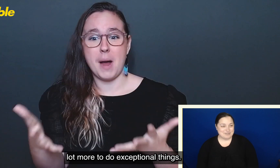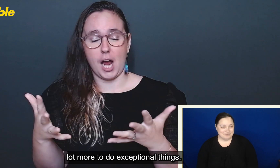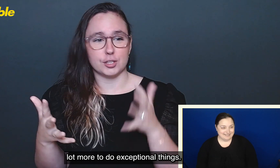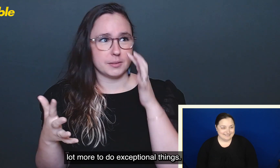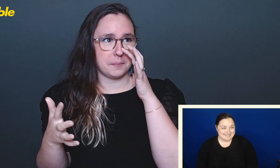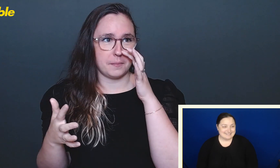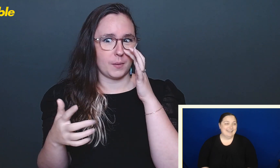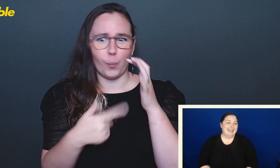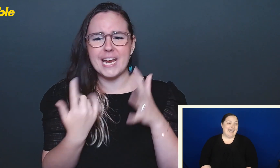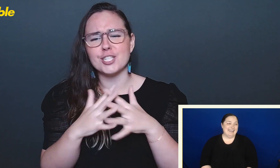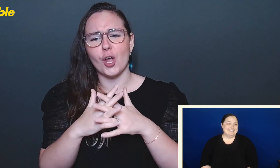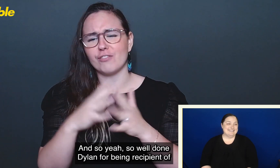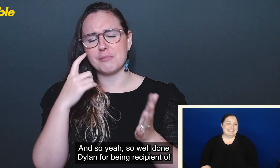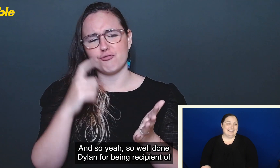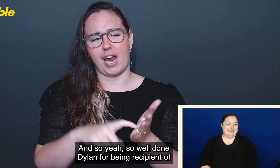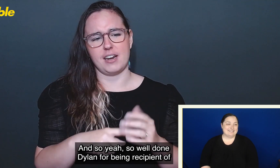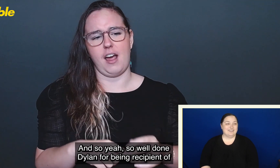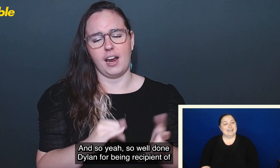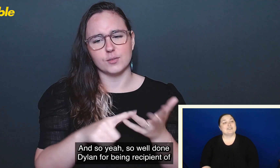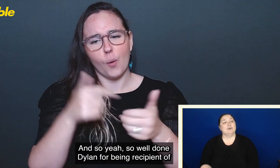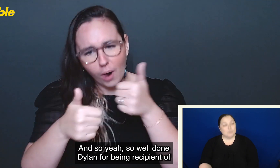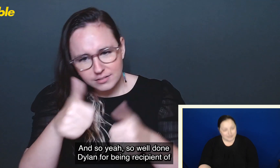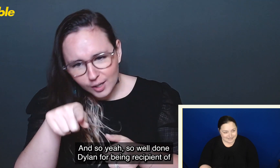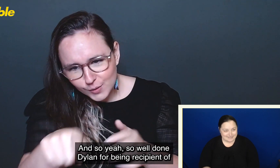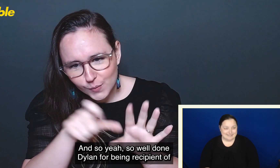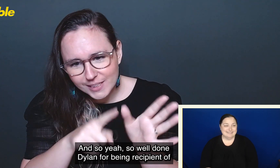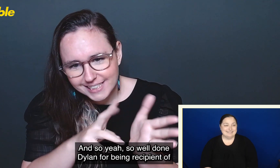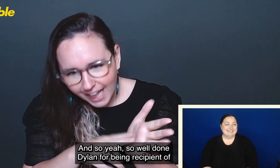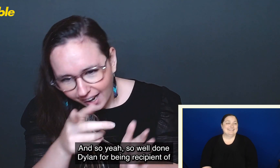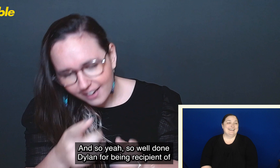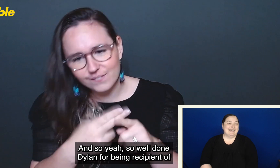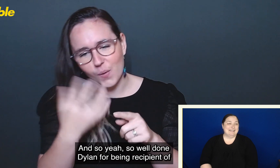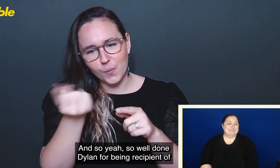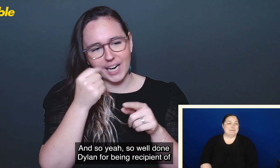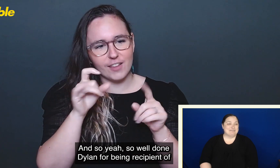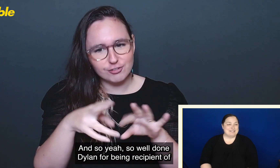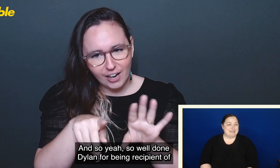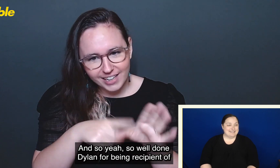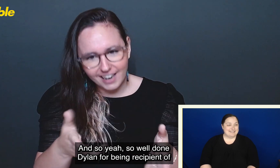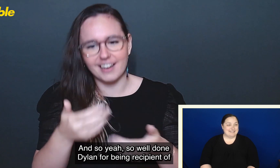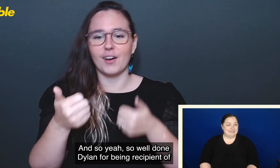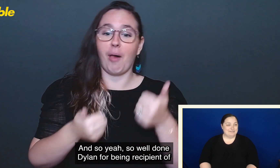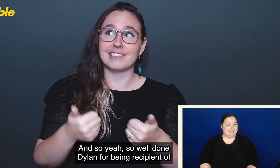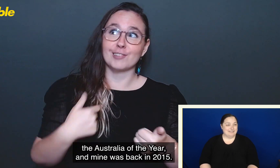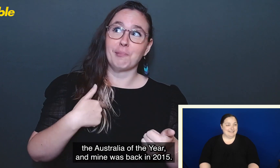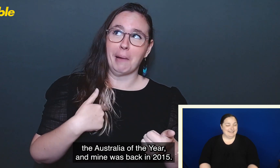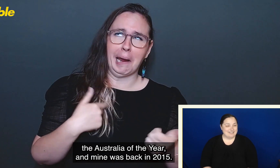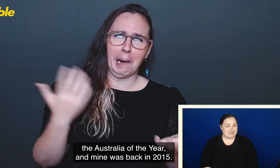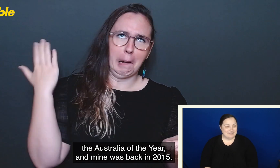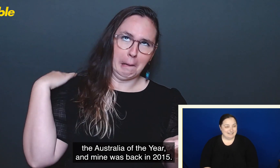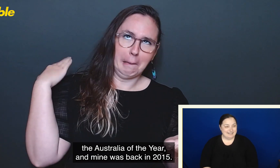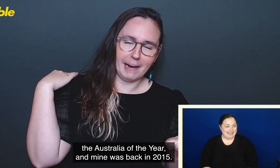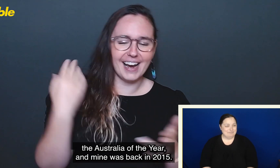to do exceptional things. And so well done, Dylan, for being recipient of